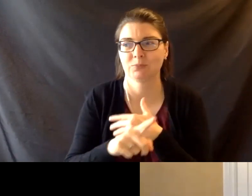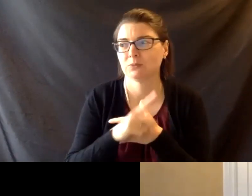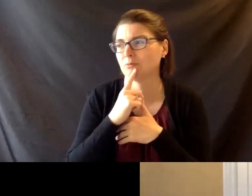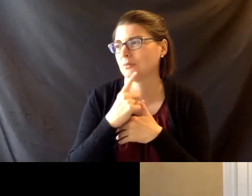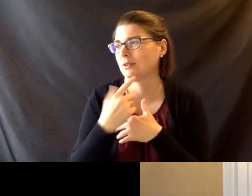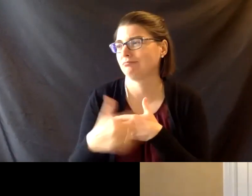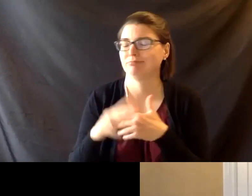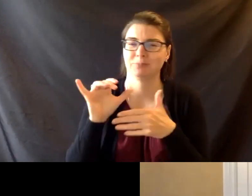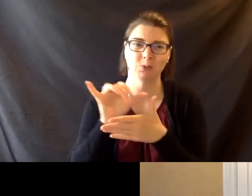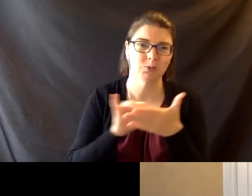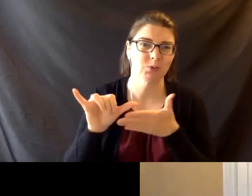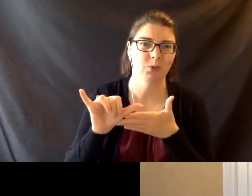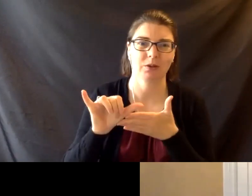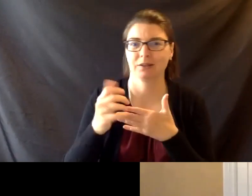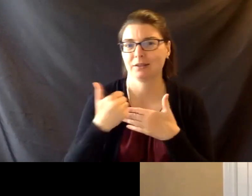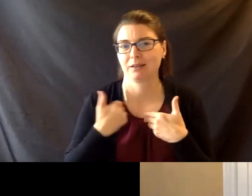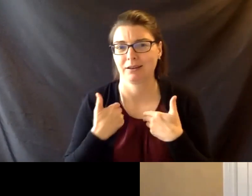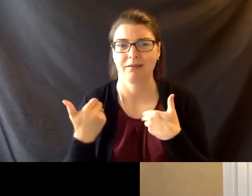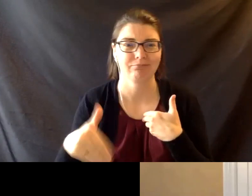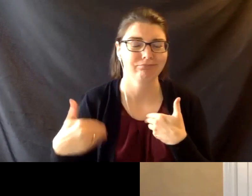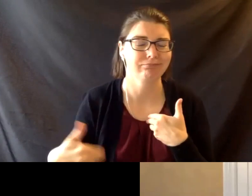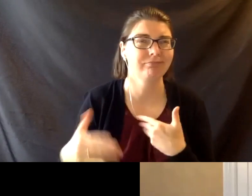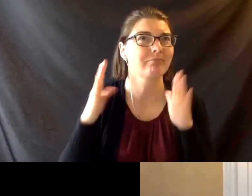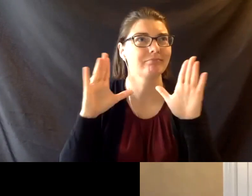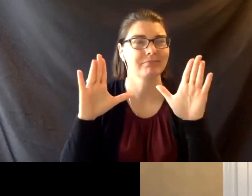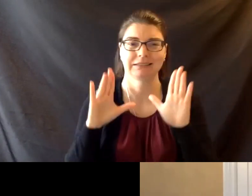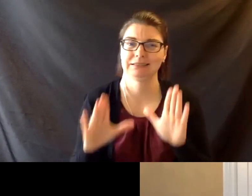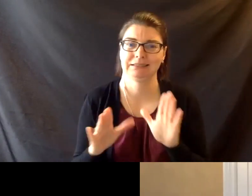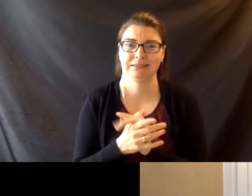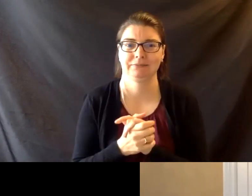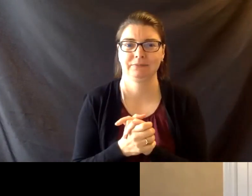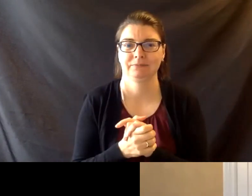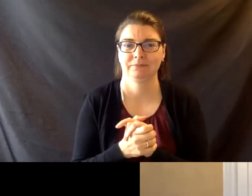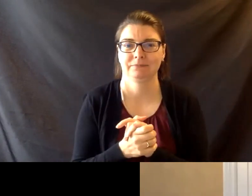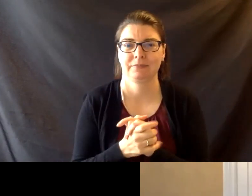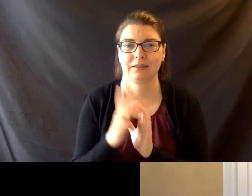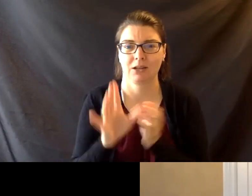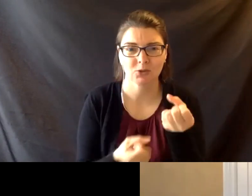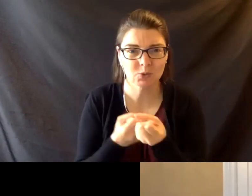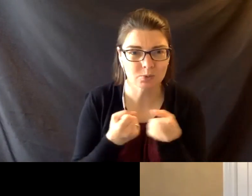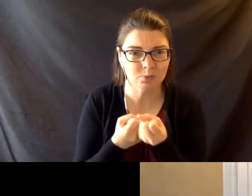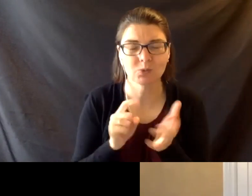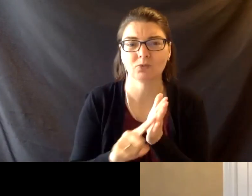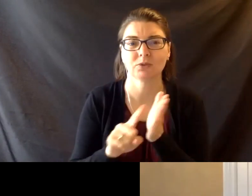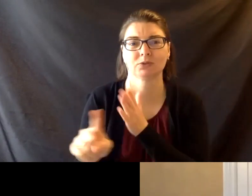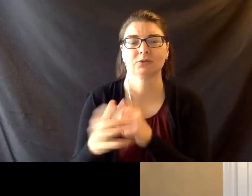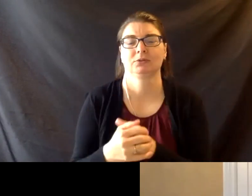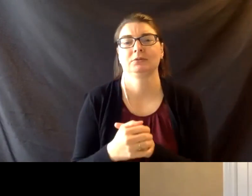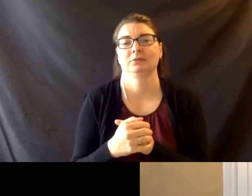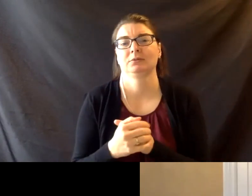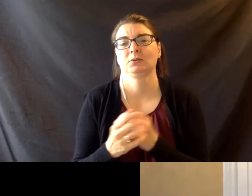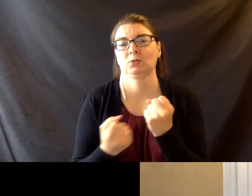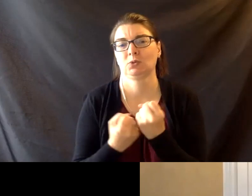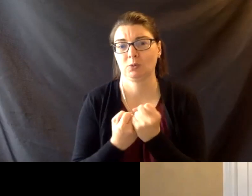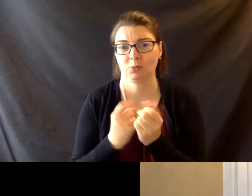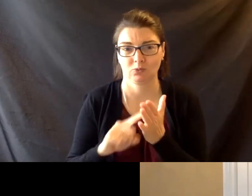to say about Canada and about York University in its ability to support research, to support the research